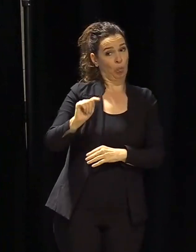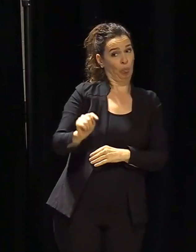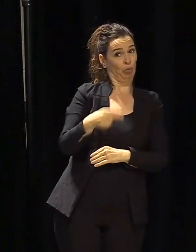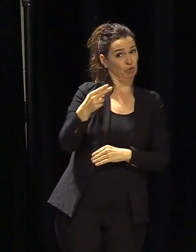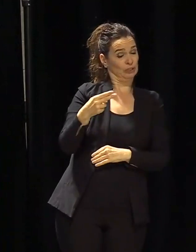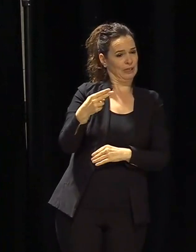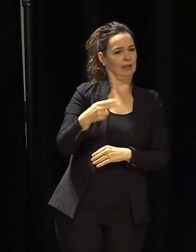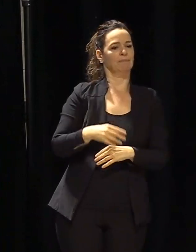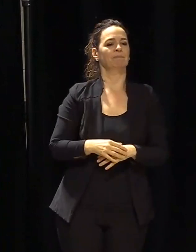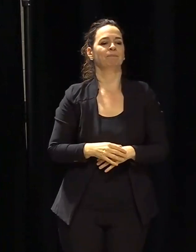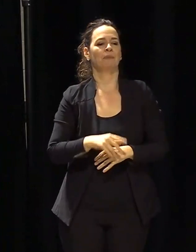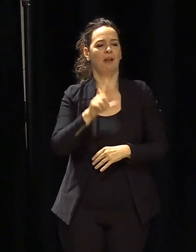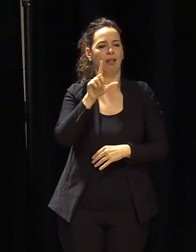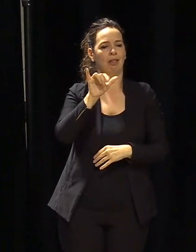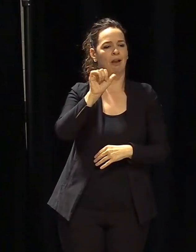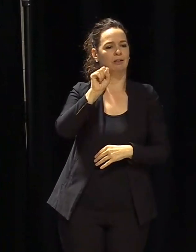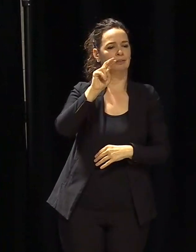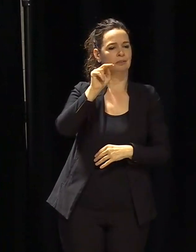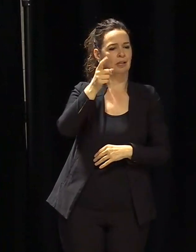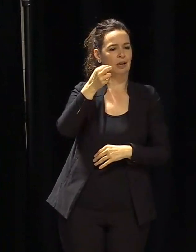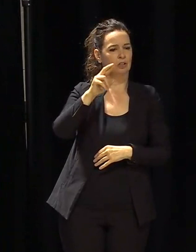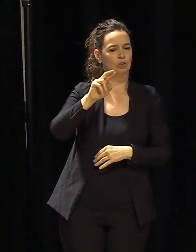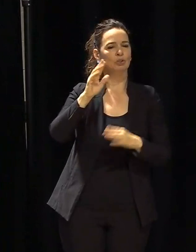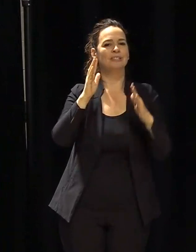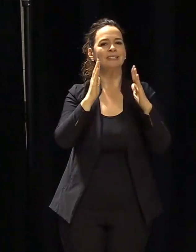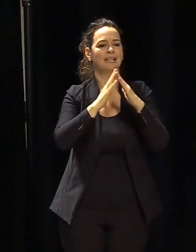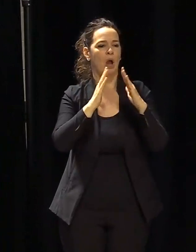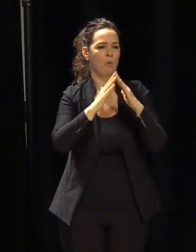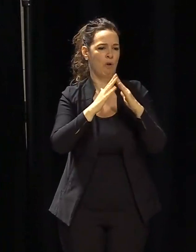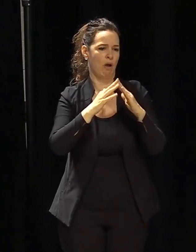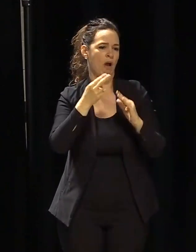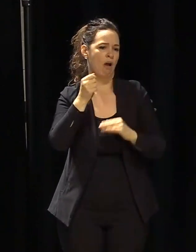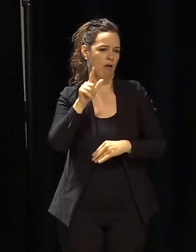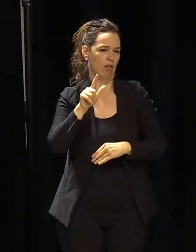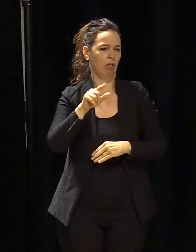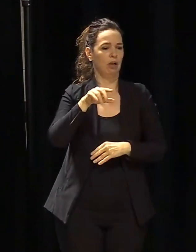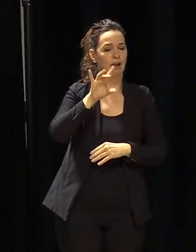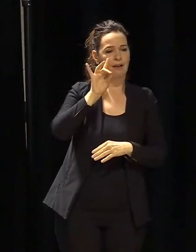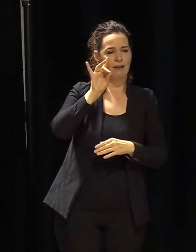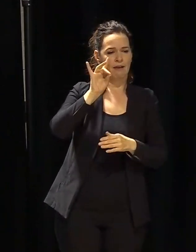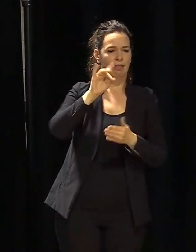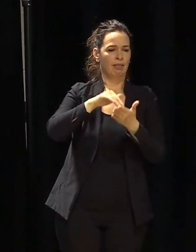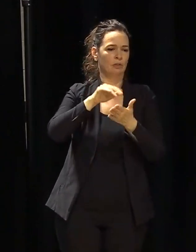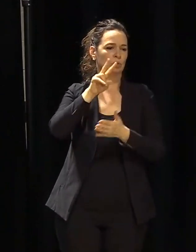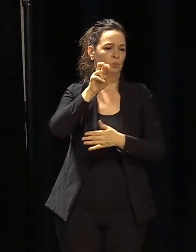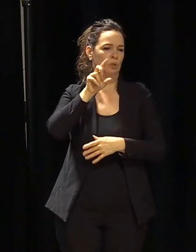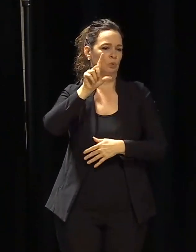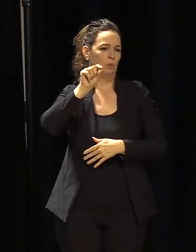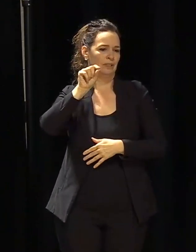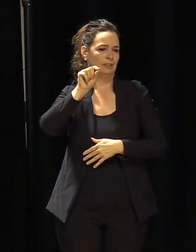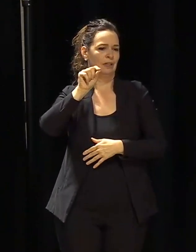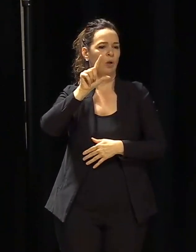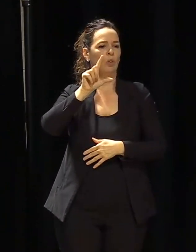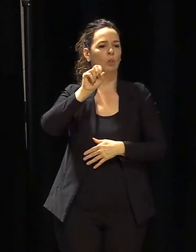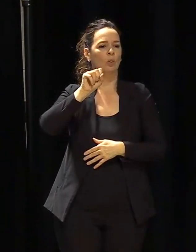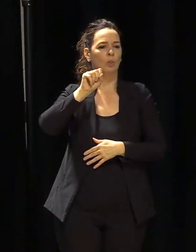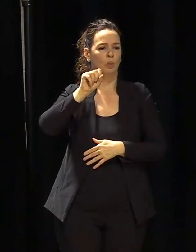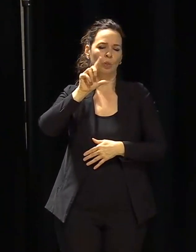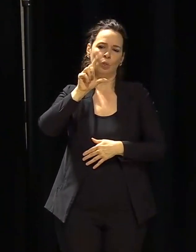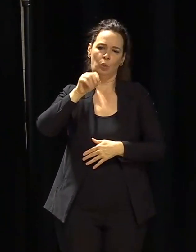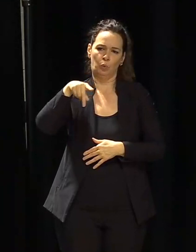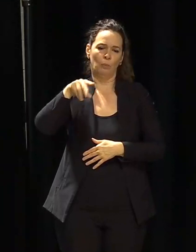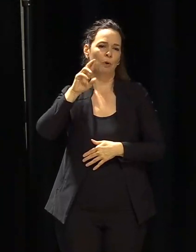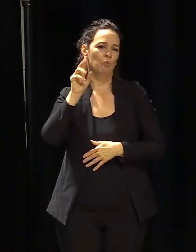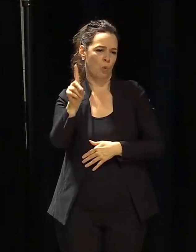And Friday, Salina Town Hall in Liverpool, New York for the town of Salina. So this is all